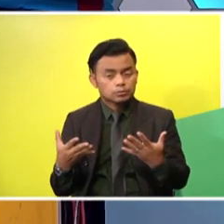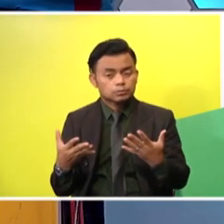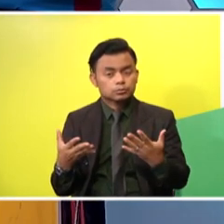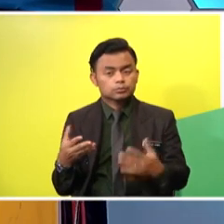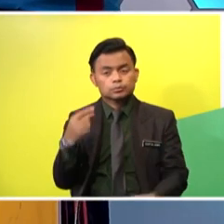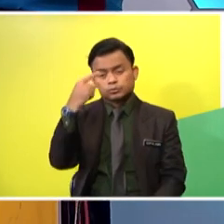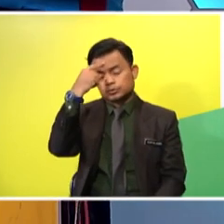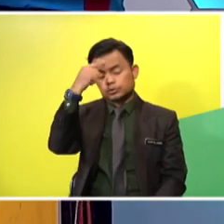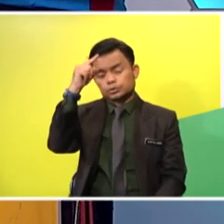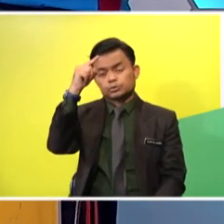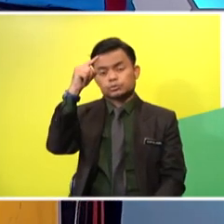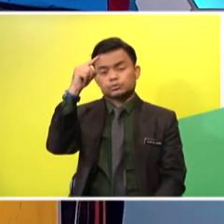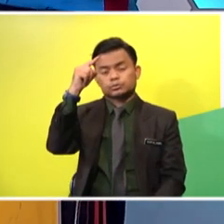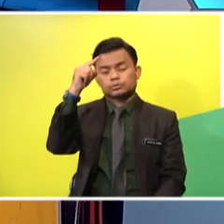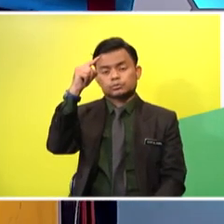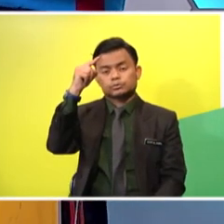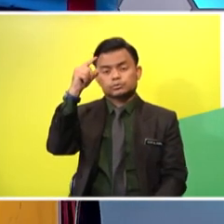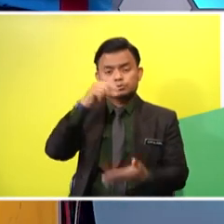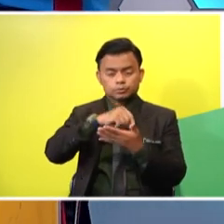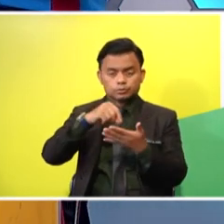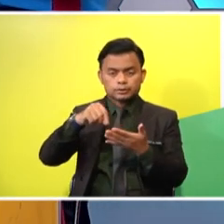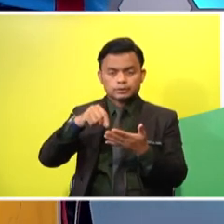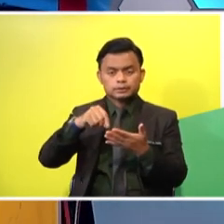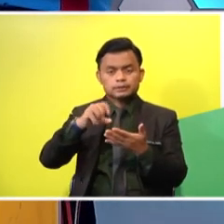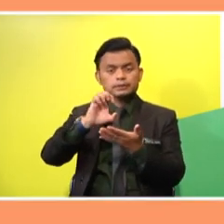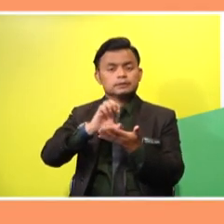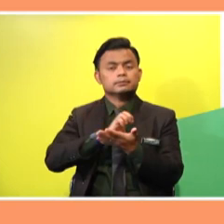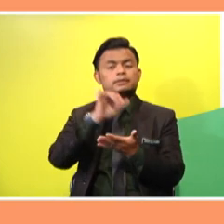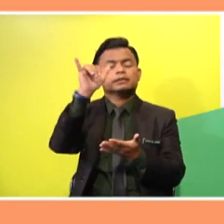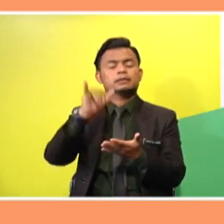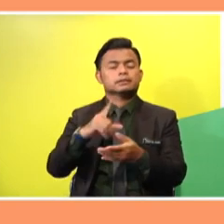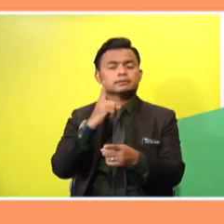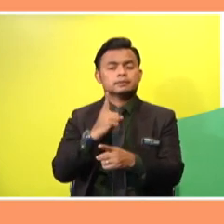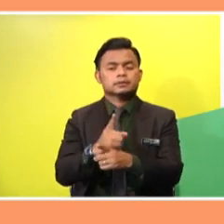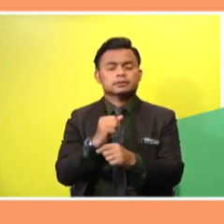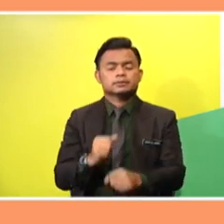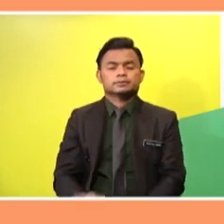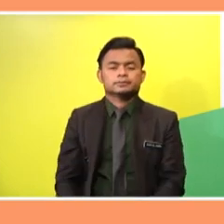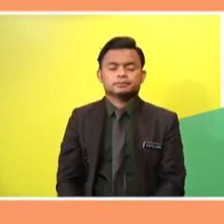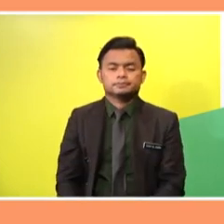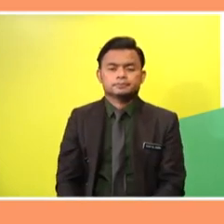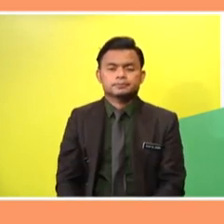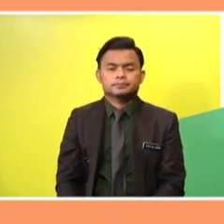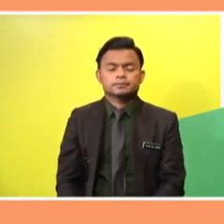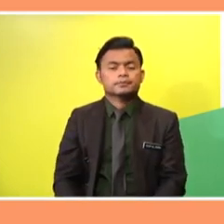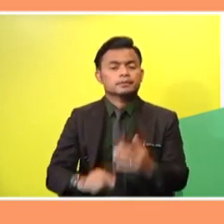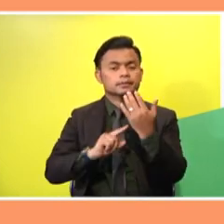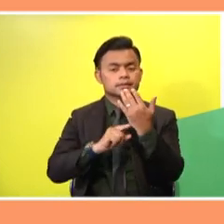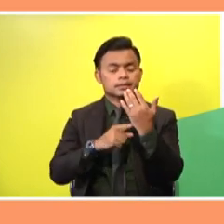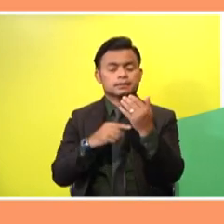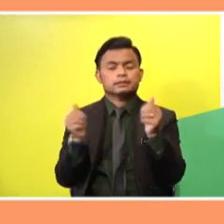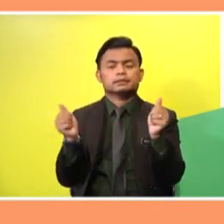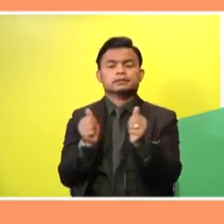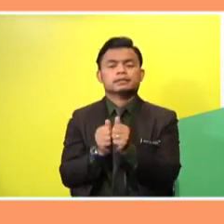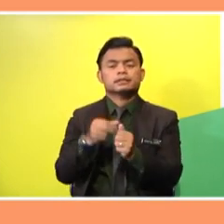how to write a proper email. First, begin your email with